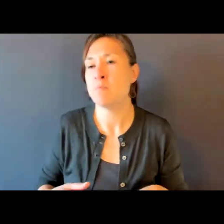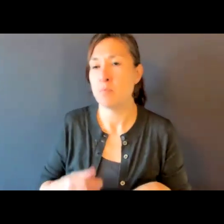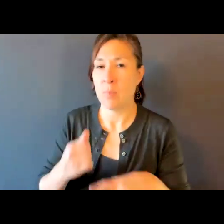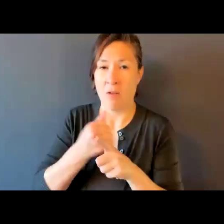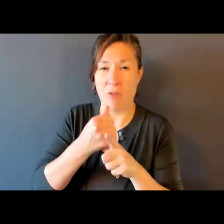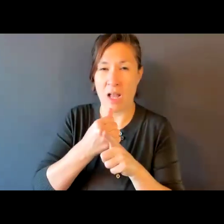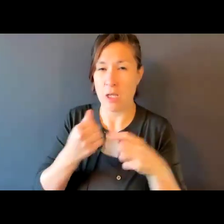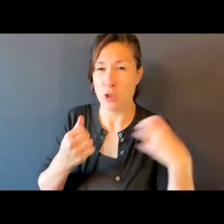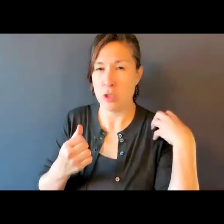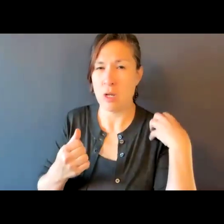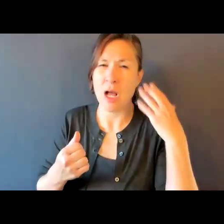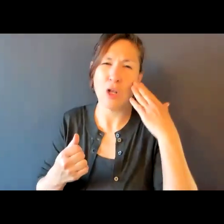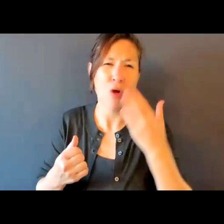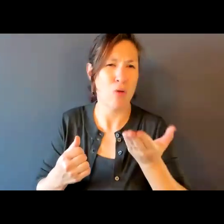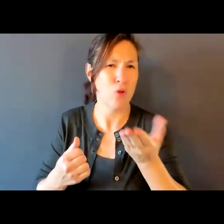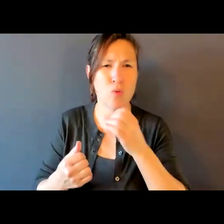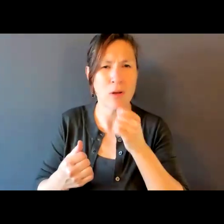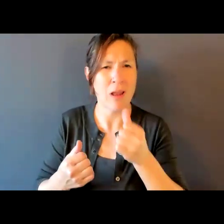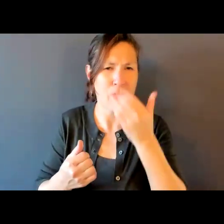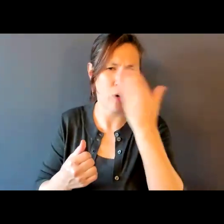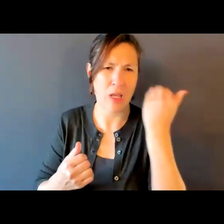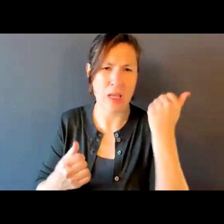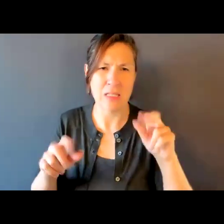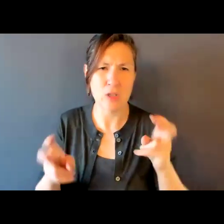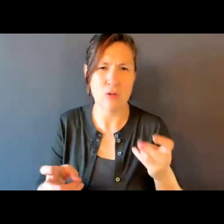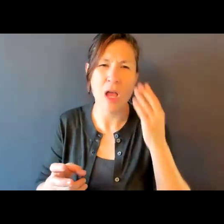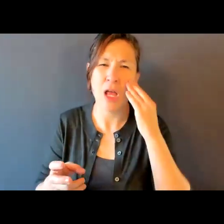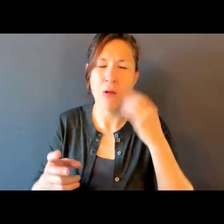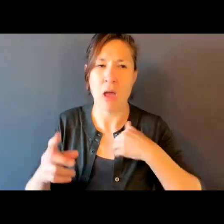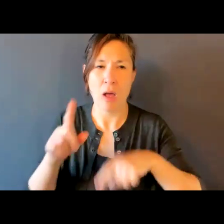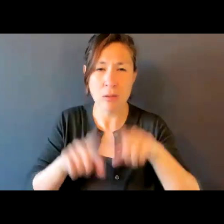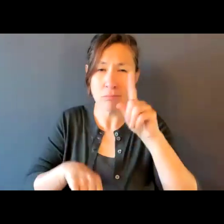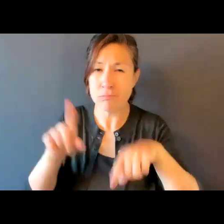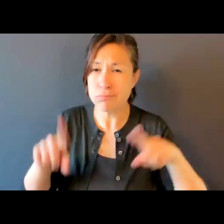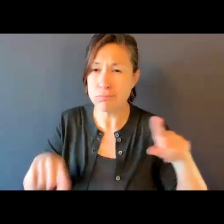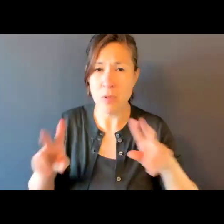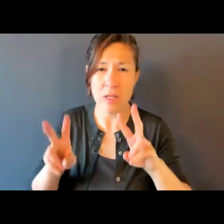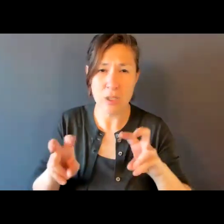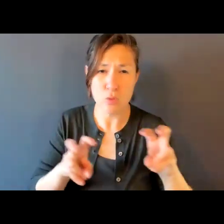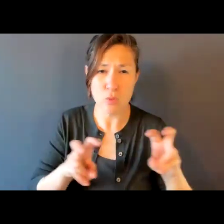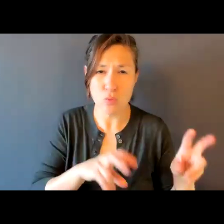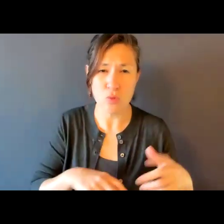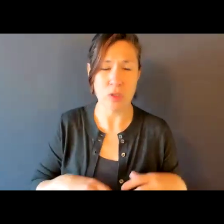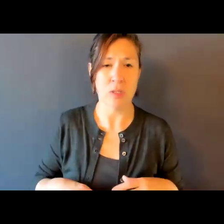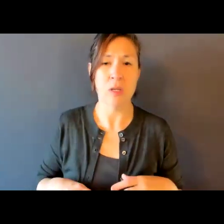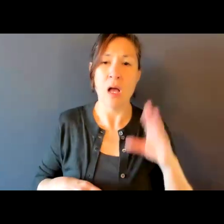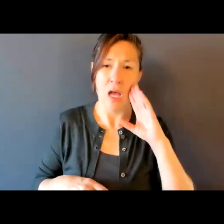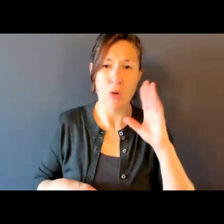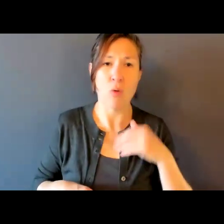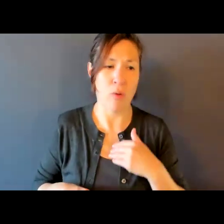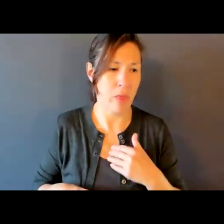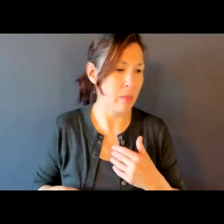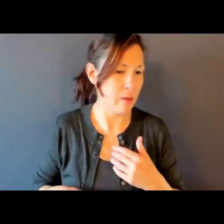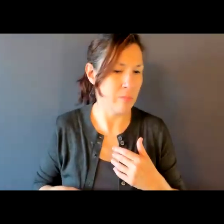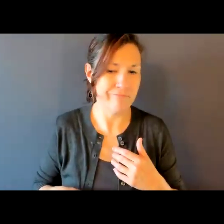wasn't being ignored or forgotten. So, and I know it's a mosaic of a whole bunch of factors that have caused it and a whole bunch of factors that have to be